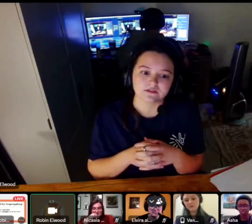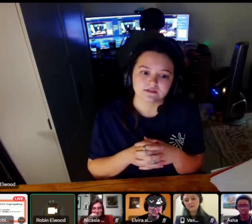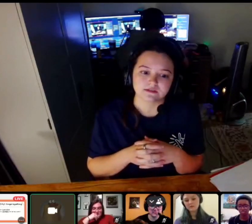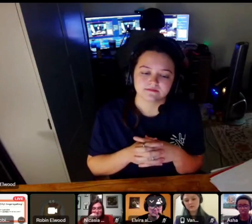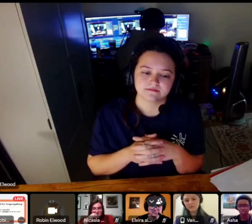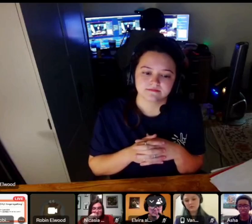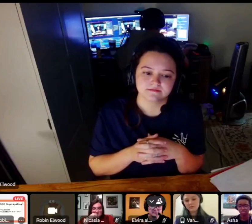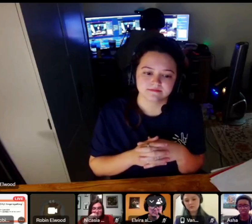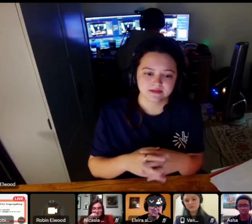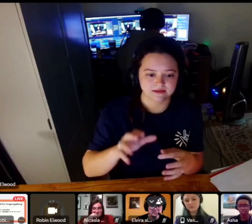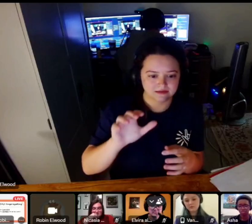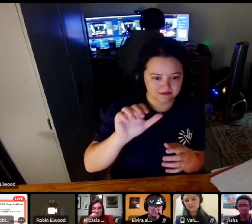oceans.